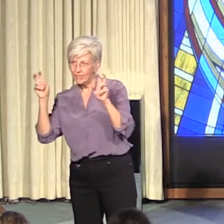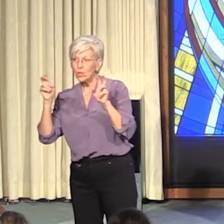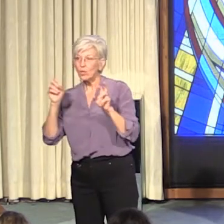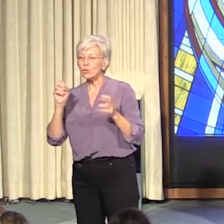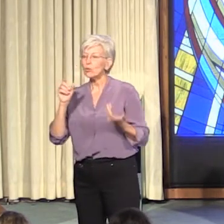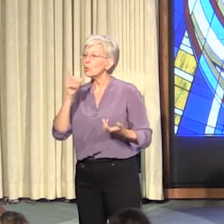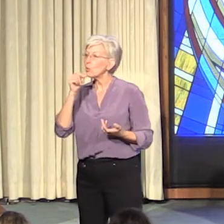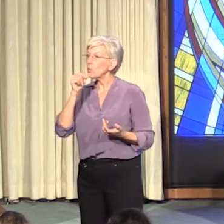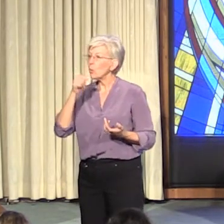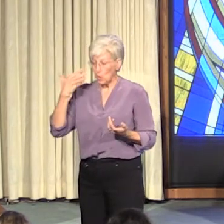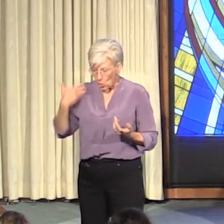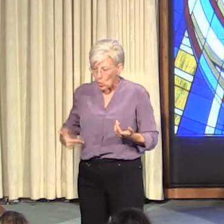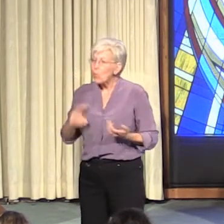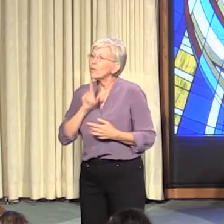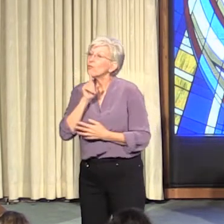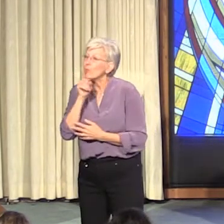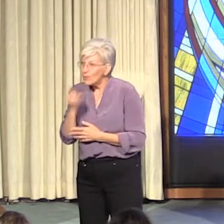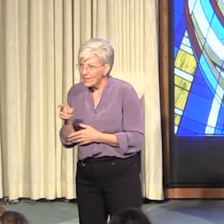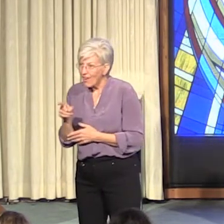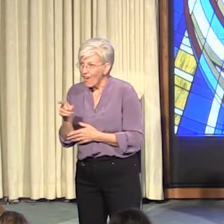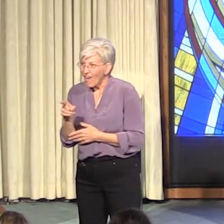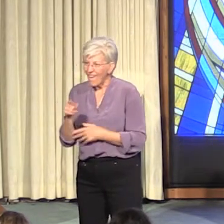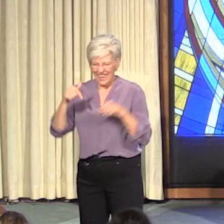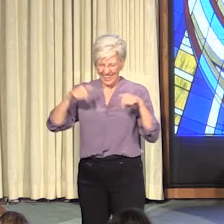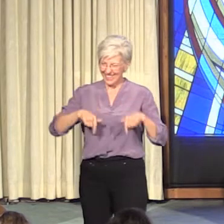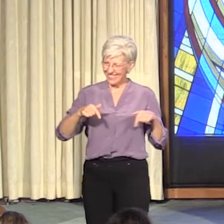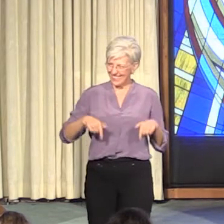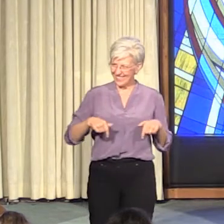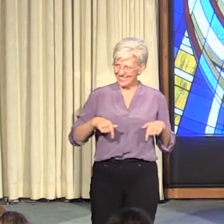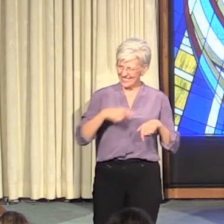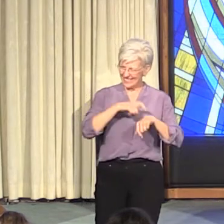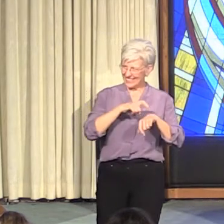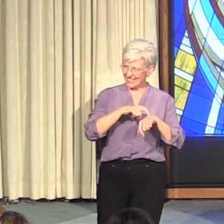In this season, when we wear masks,